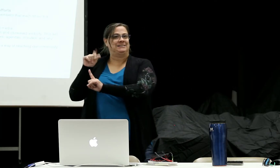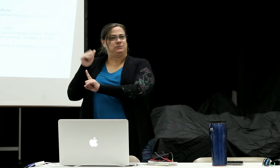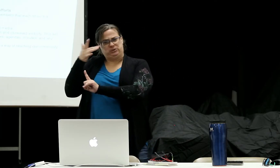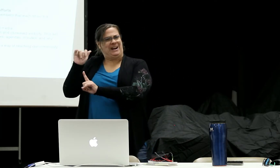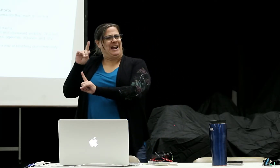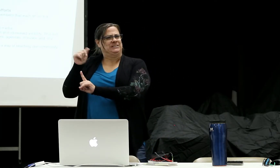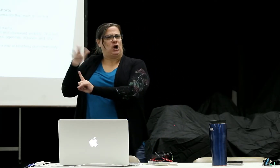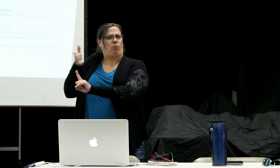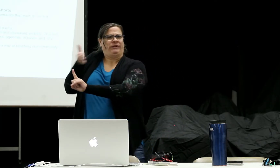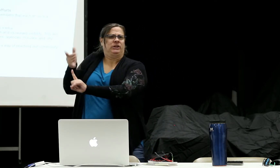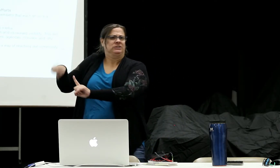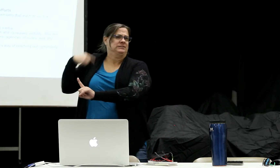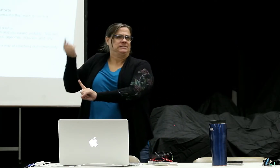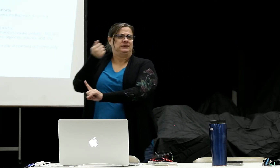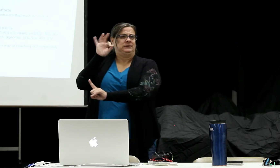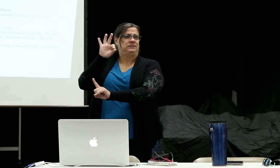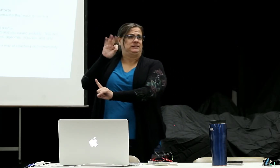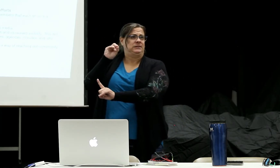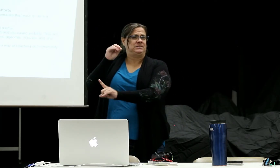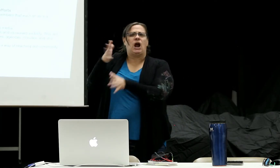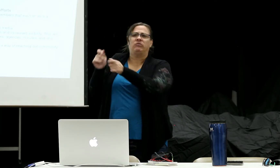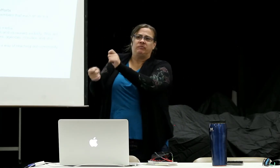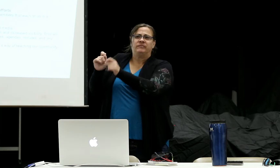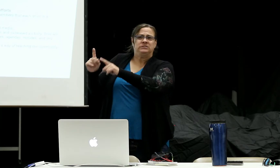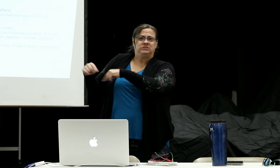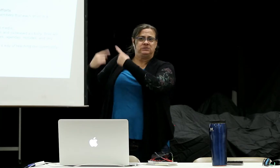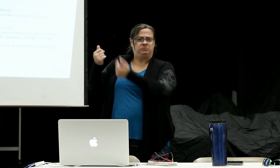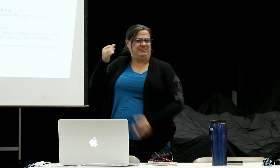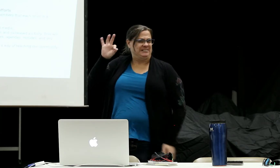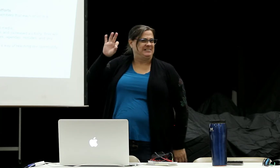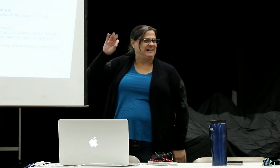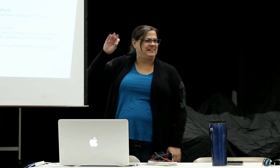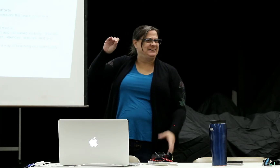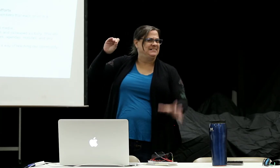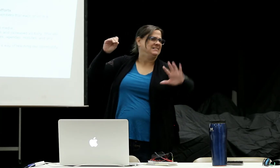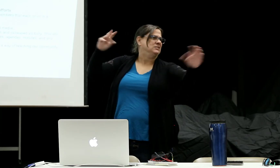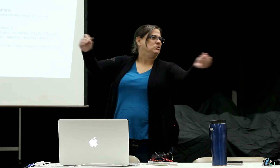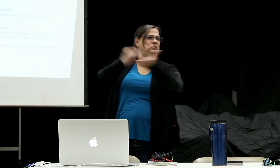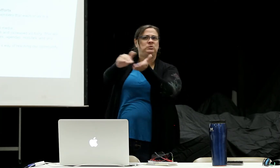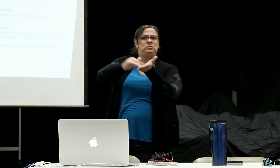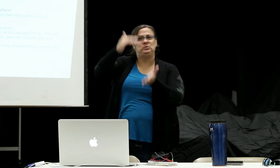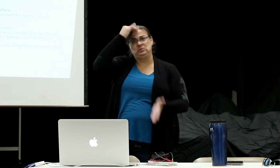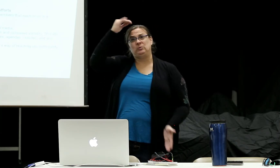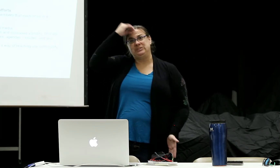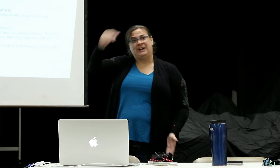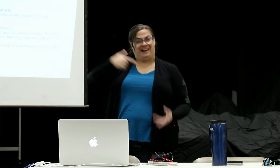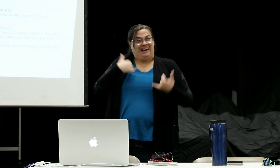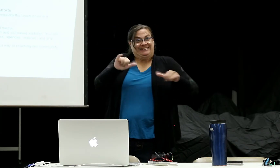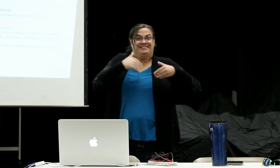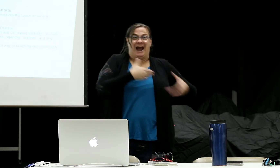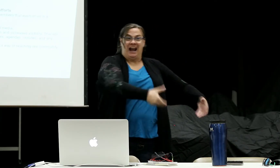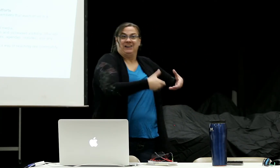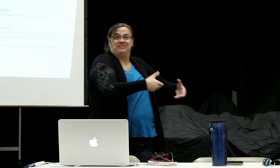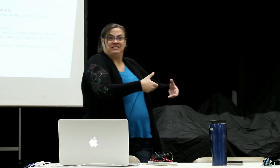have a valid response at that point, right? It's already been since 1990. It's been revised a few times, but since the